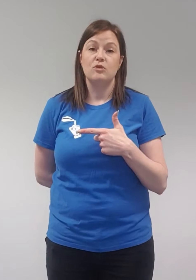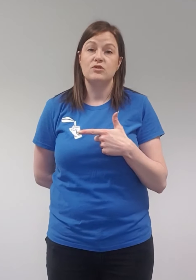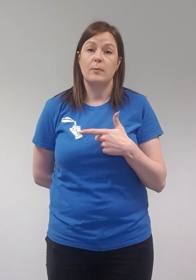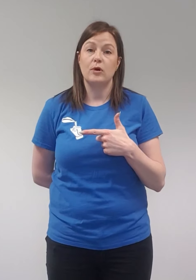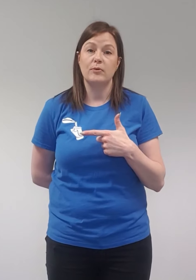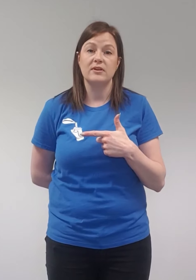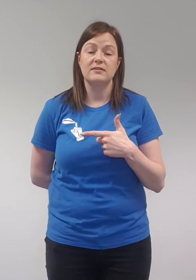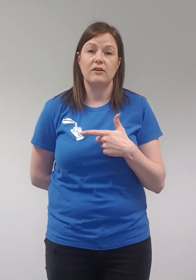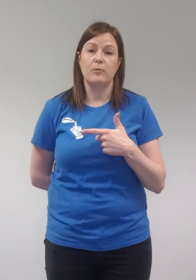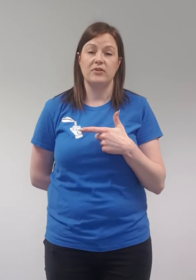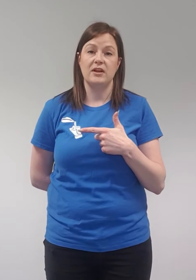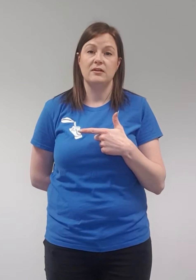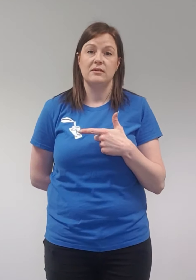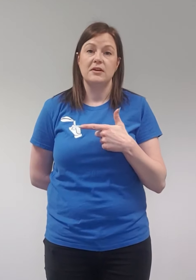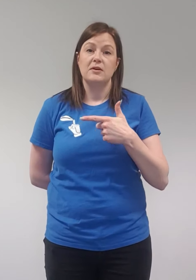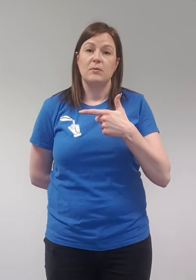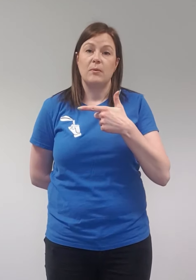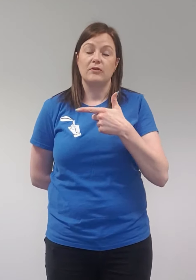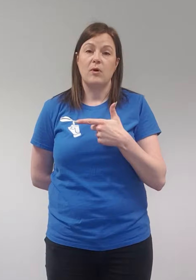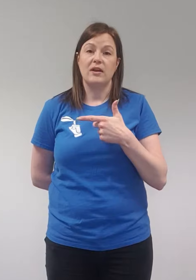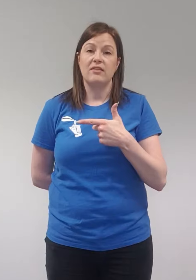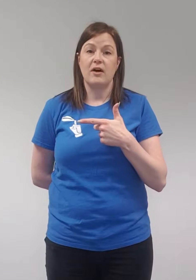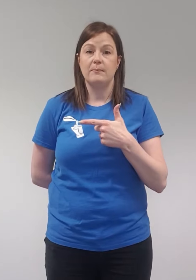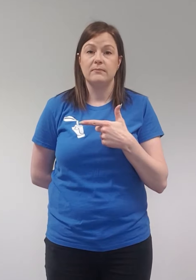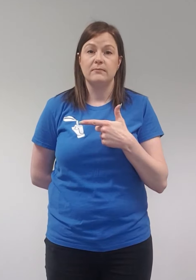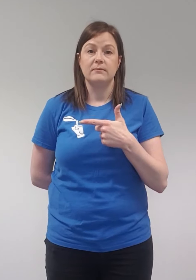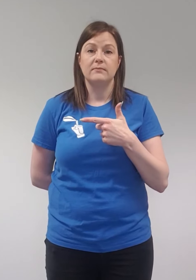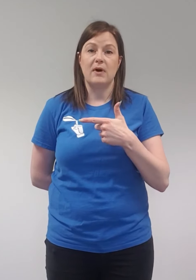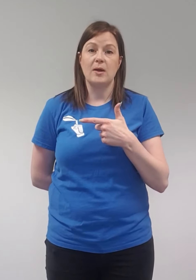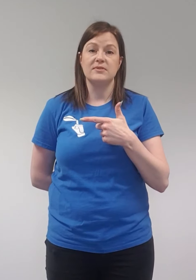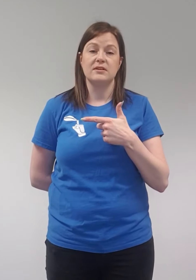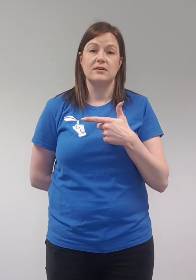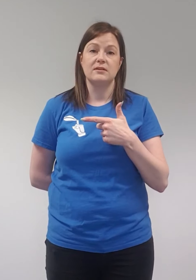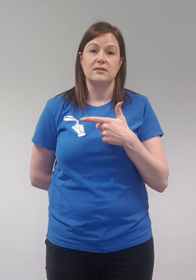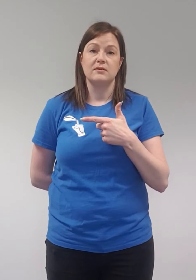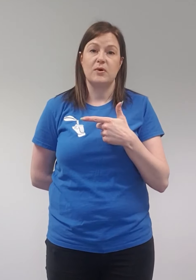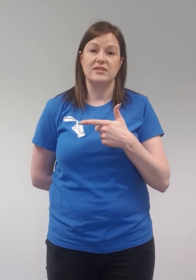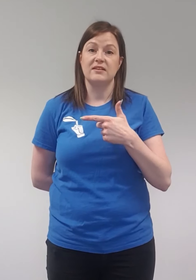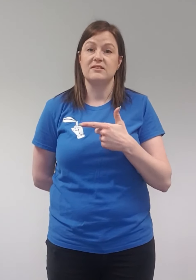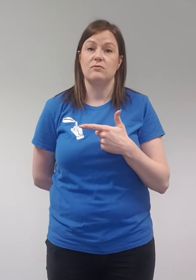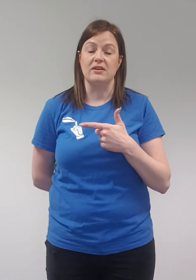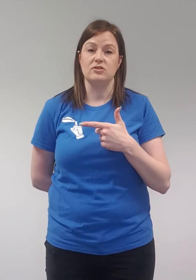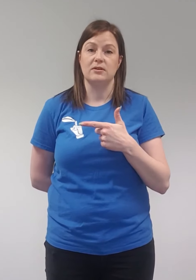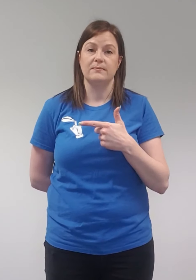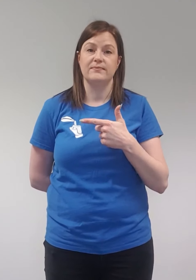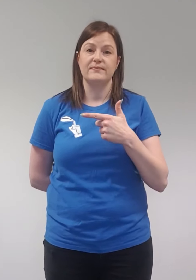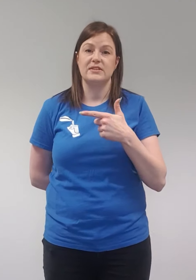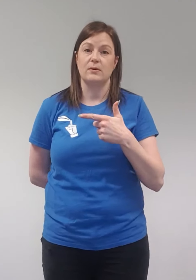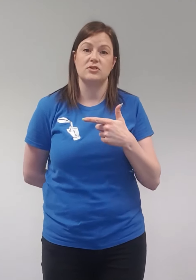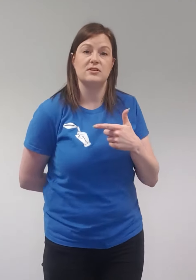to appropriate side of body, whilst working thumb mimes pressing the syringe. So I'll just turn